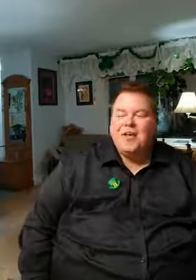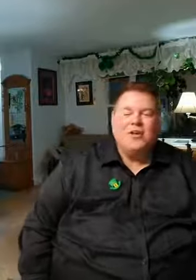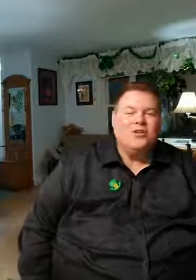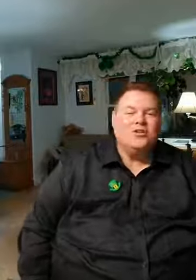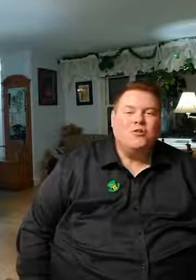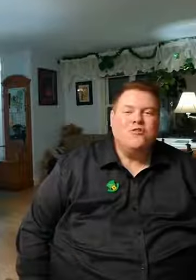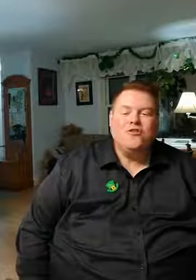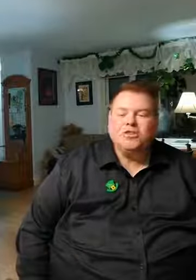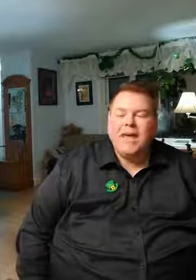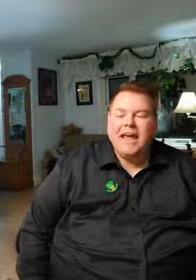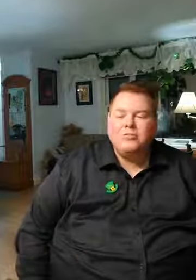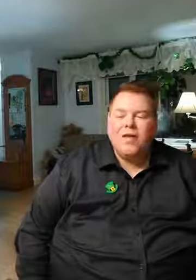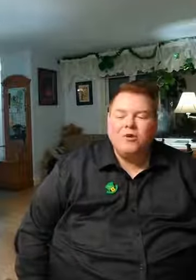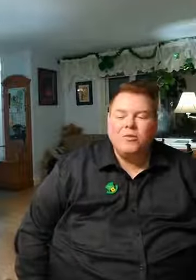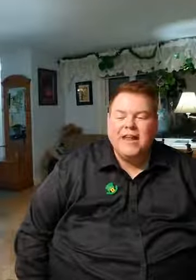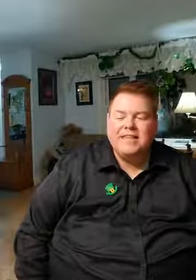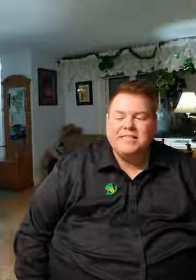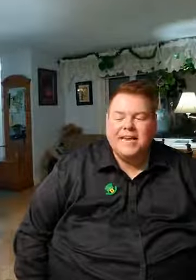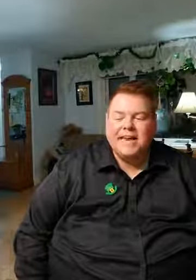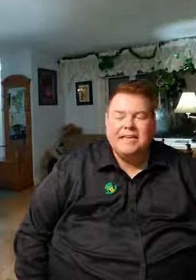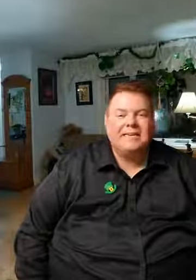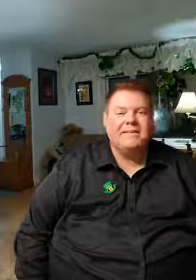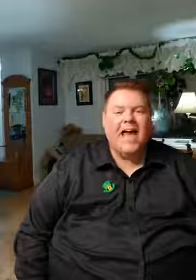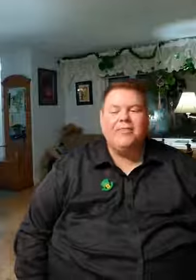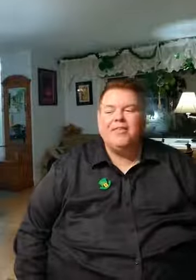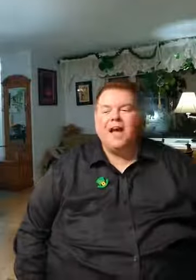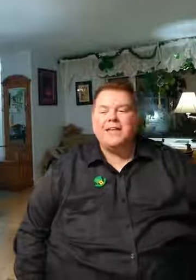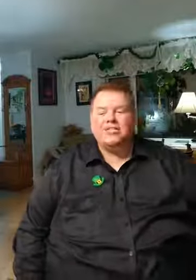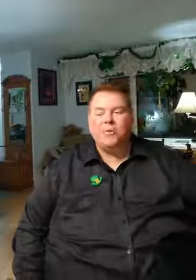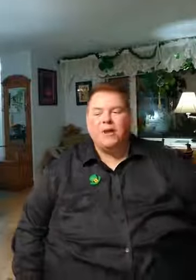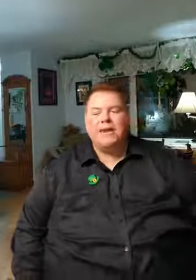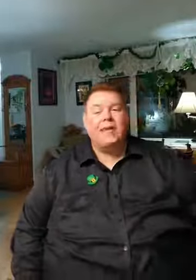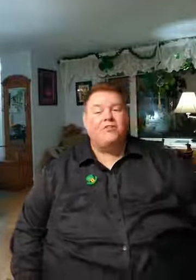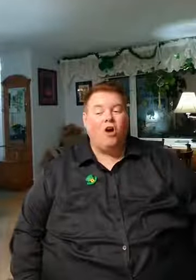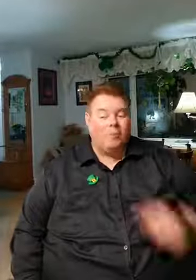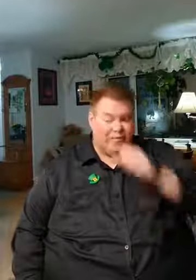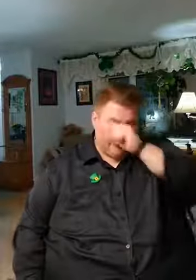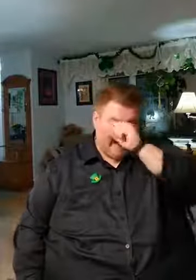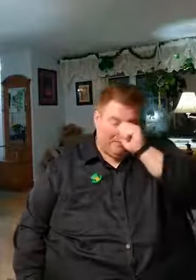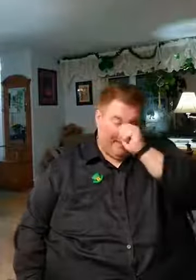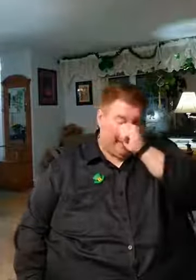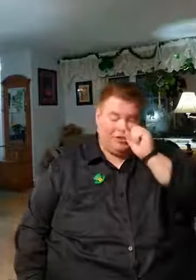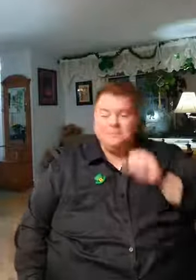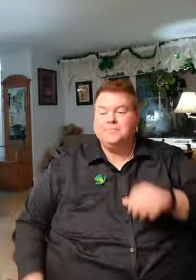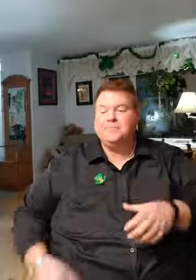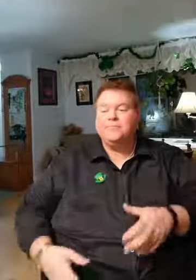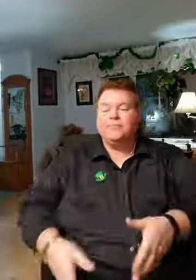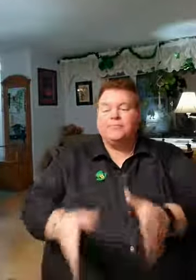So the first page will have our ladies sing, and then the guys join in at the top of the second page.